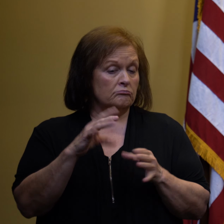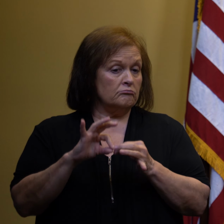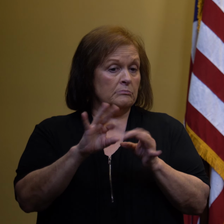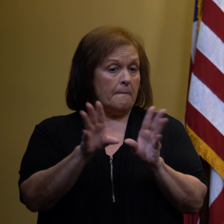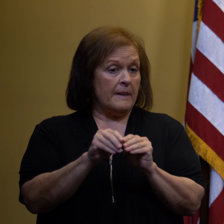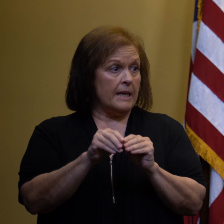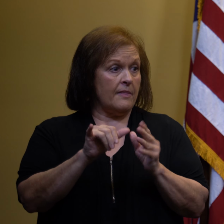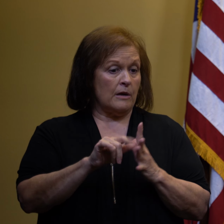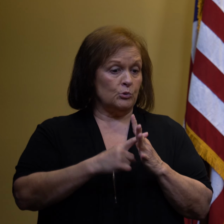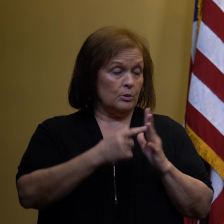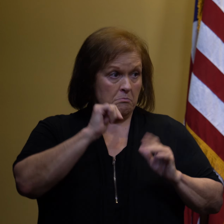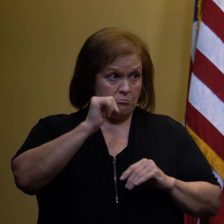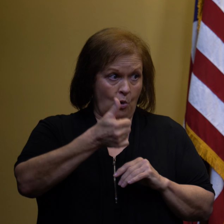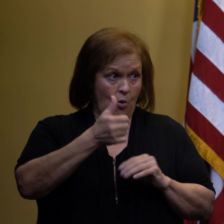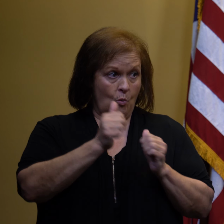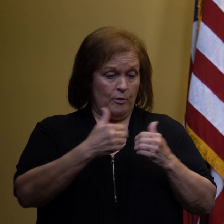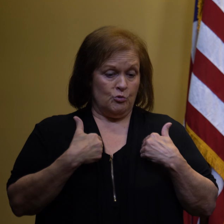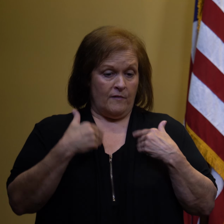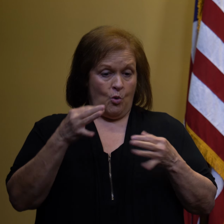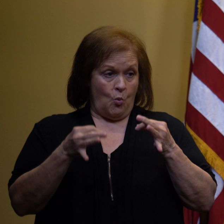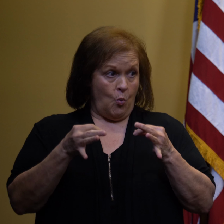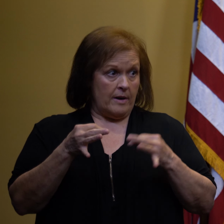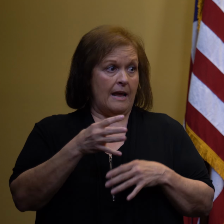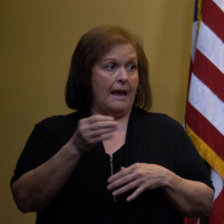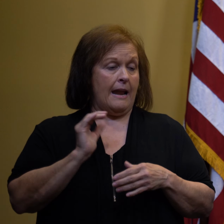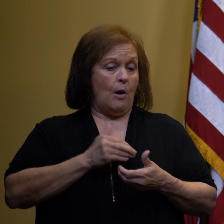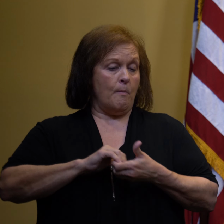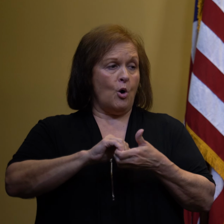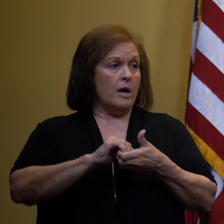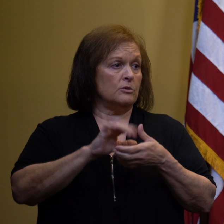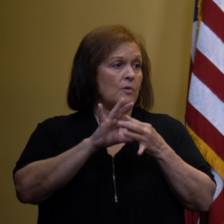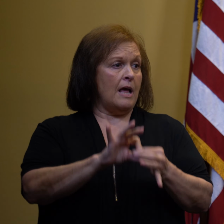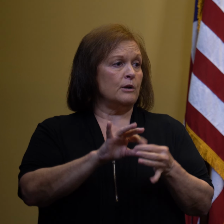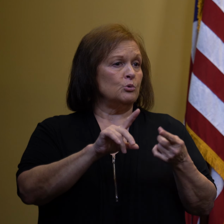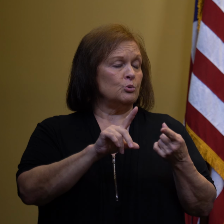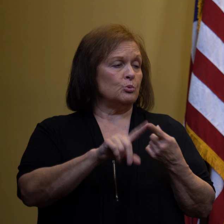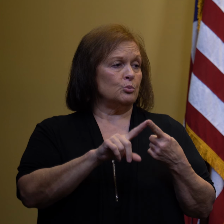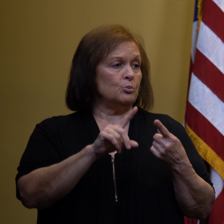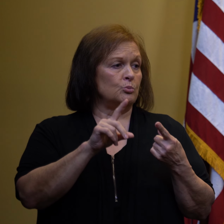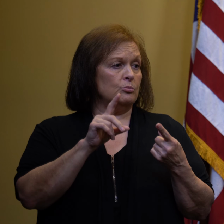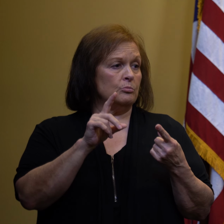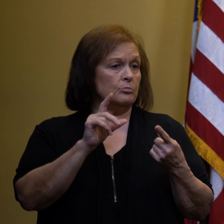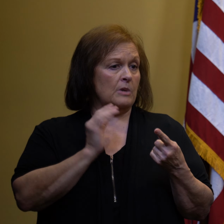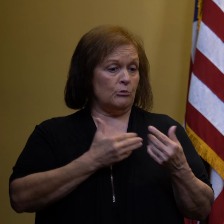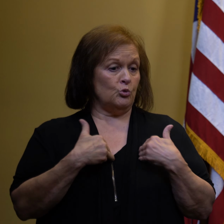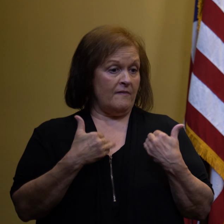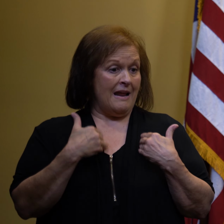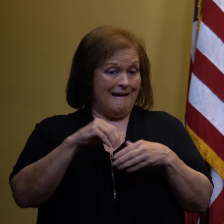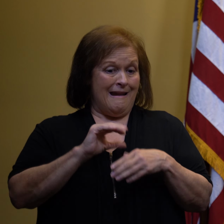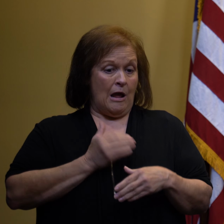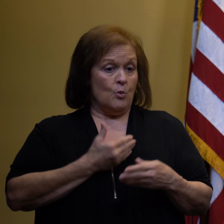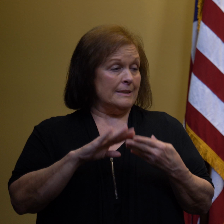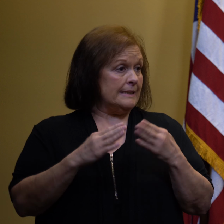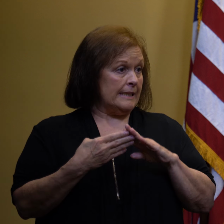will be held on tomorrow with juvenile court and our partners relative to our juveniles in our